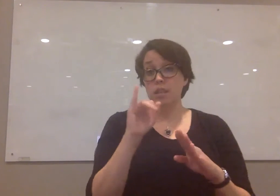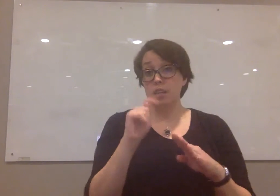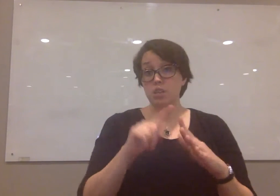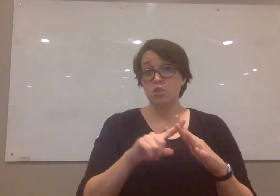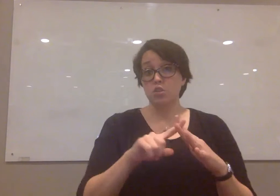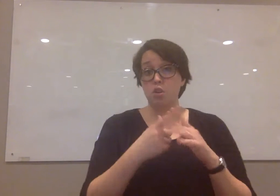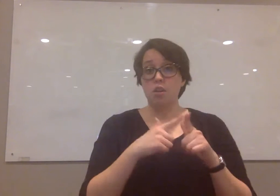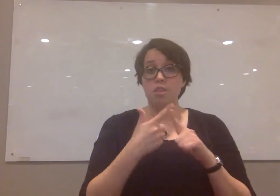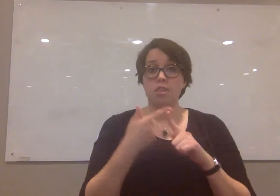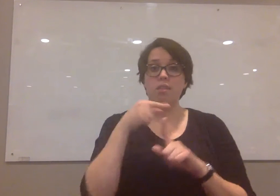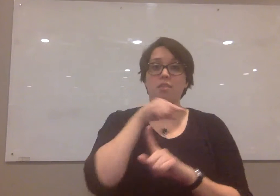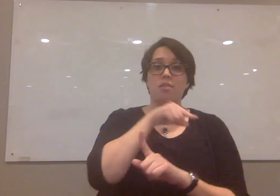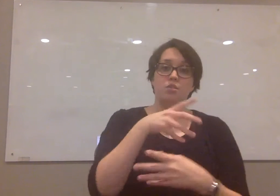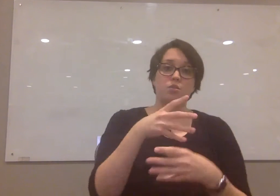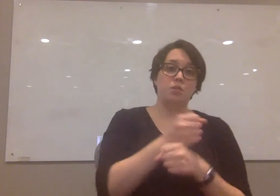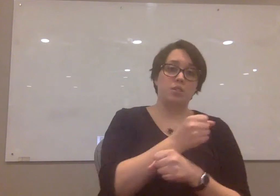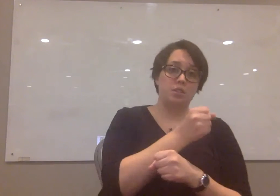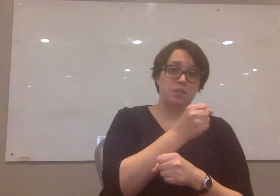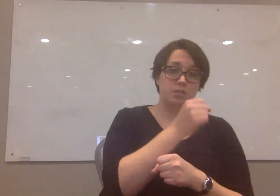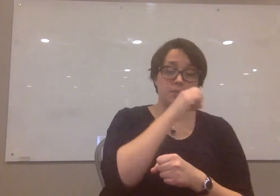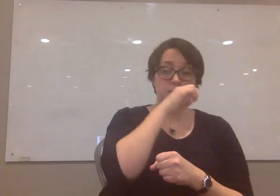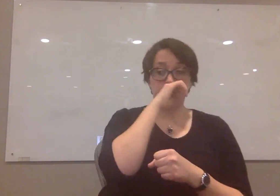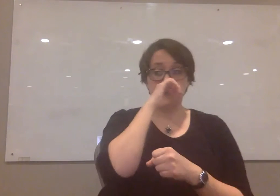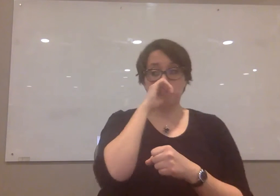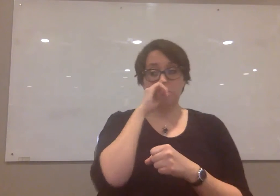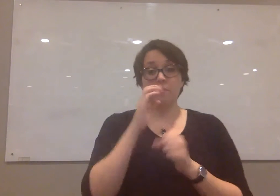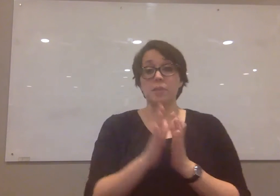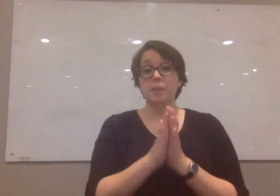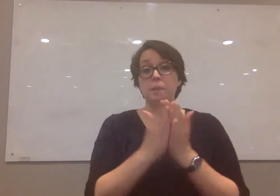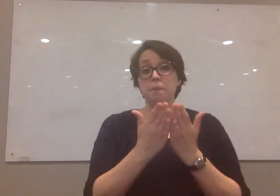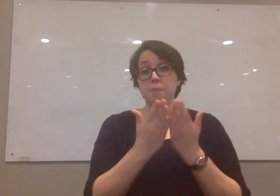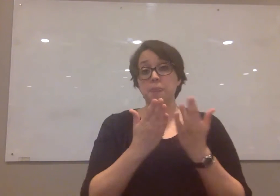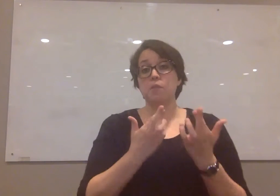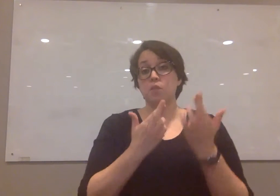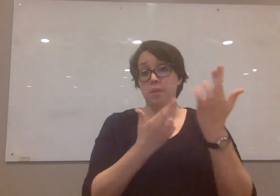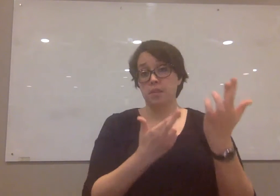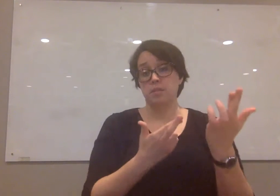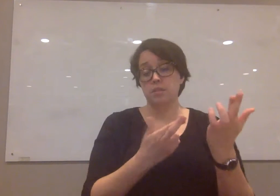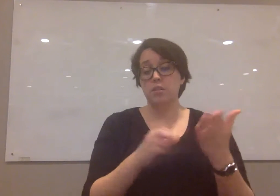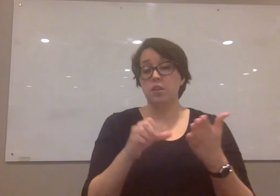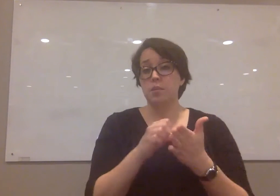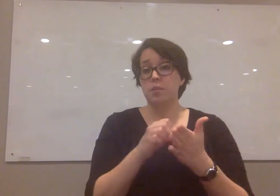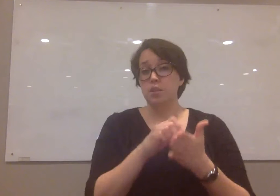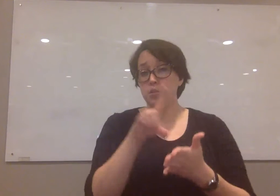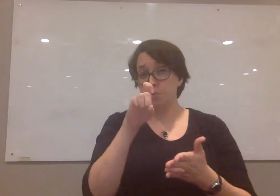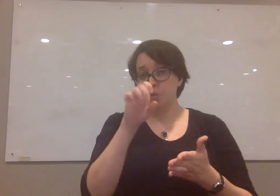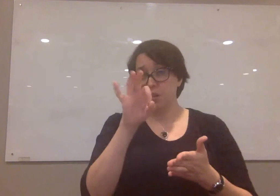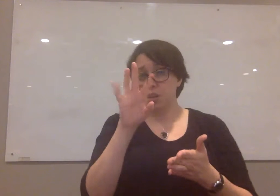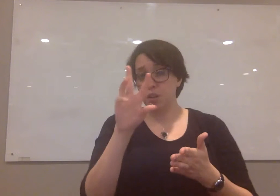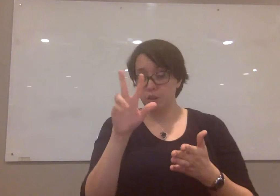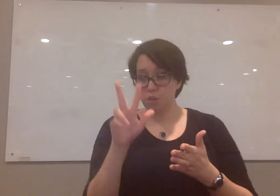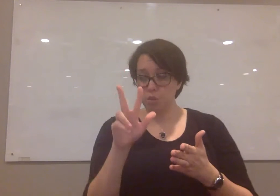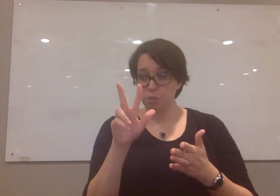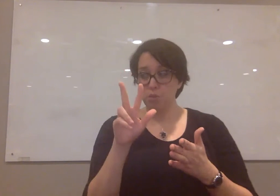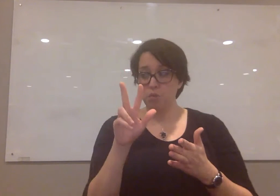what Elixir in Action recommends is on page 193, at the end of section